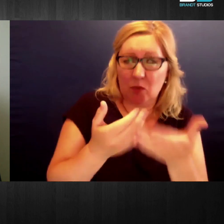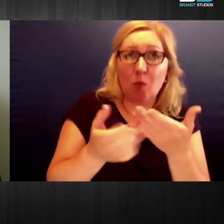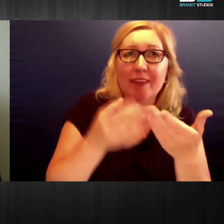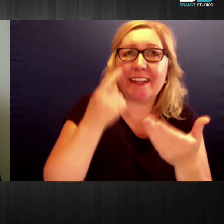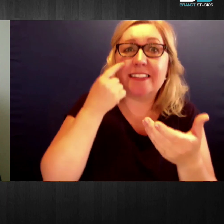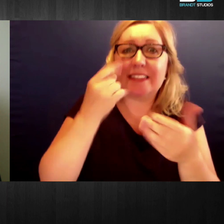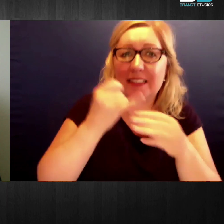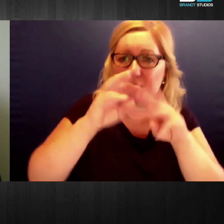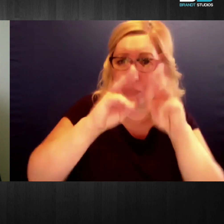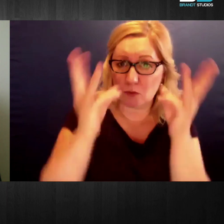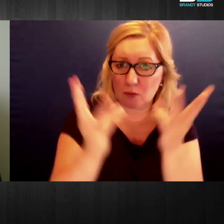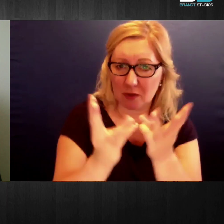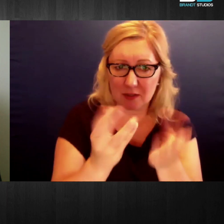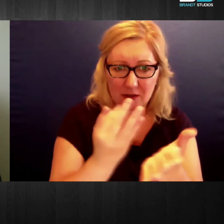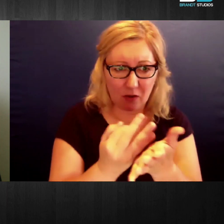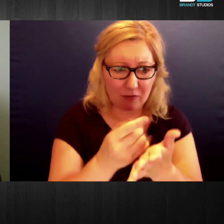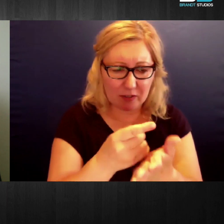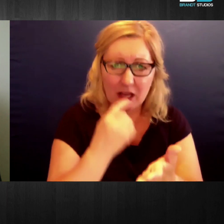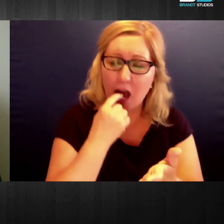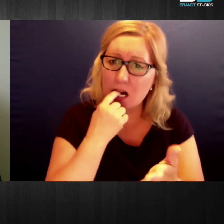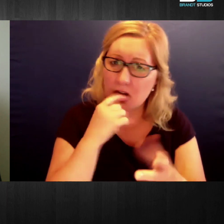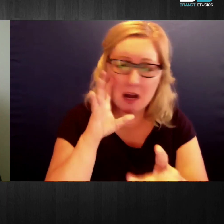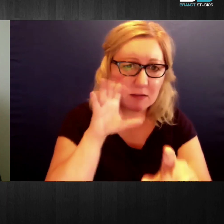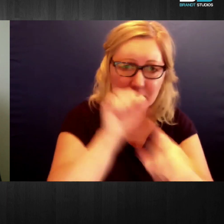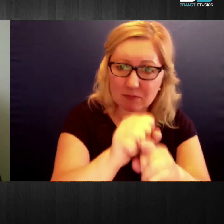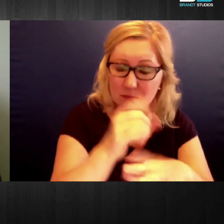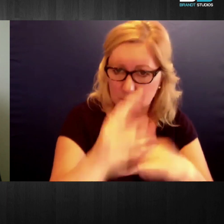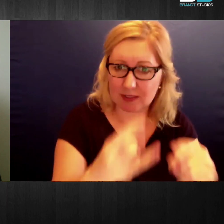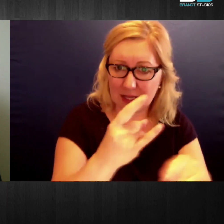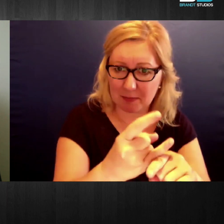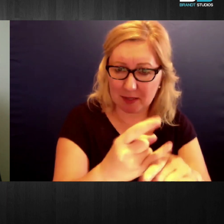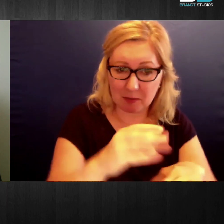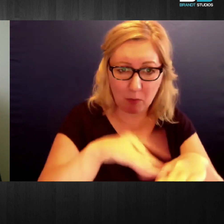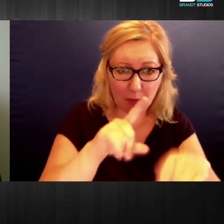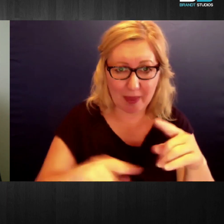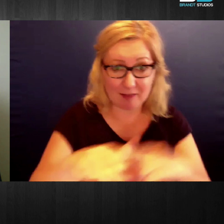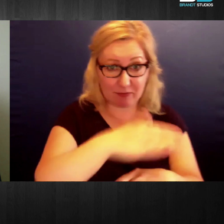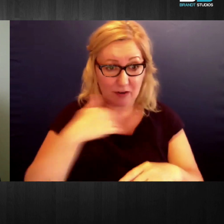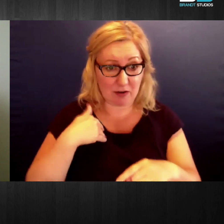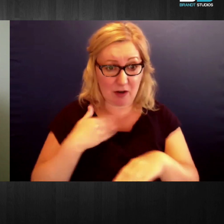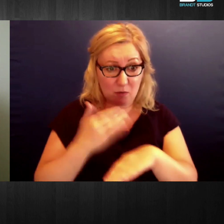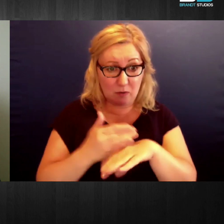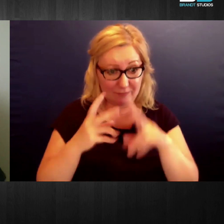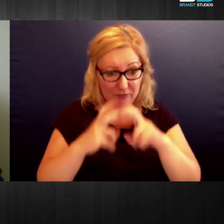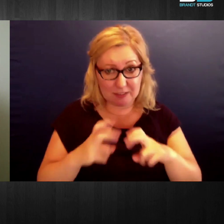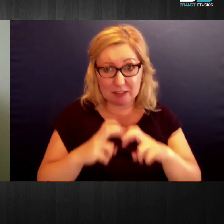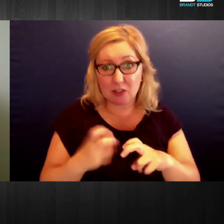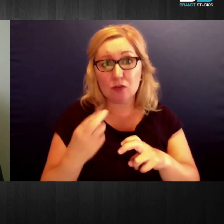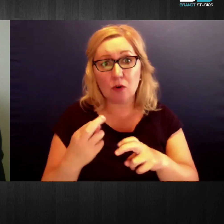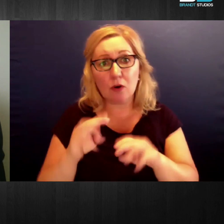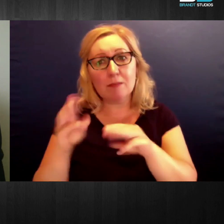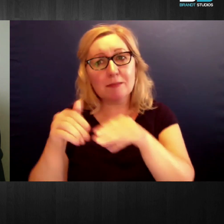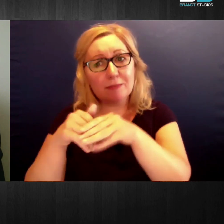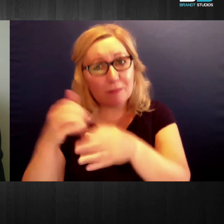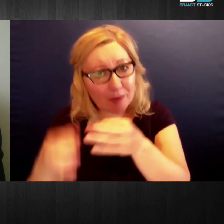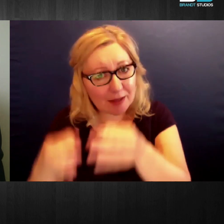us as researchers and politicians and all kinds of other people would see. So it's an important venue there. And in this light,